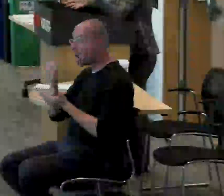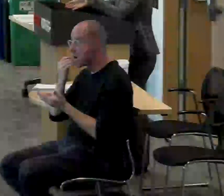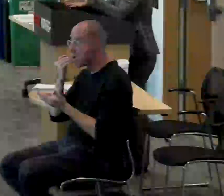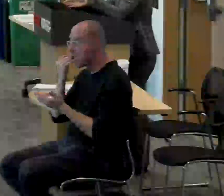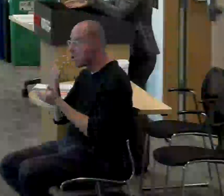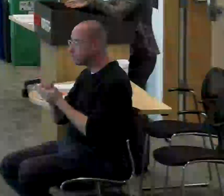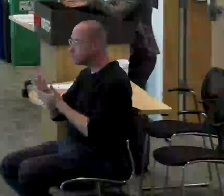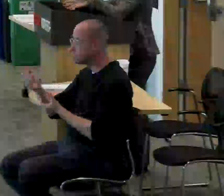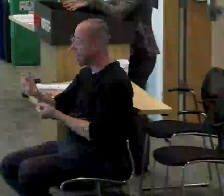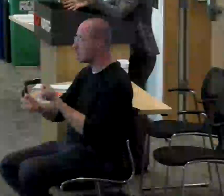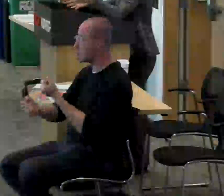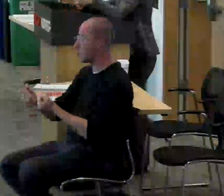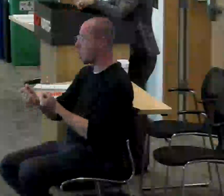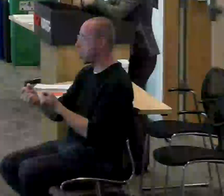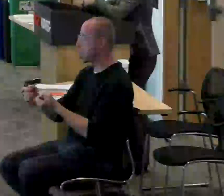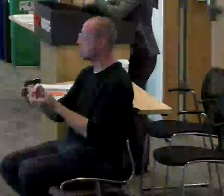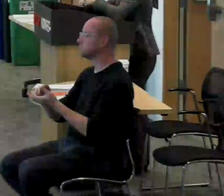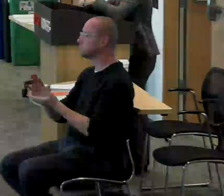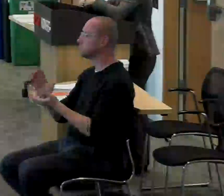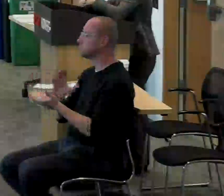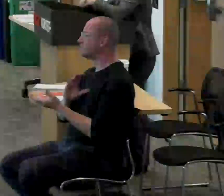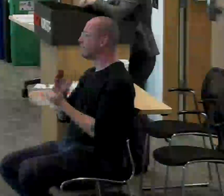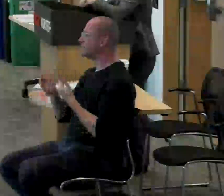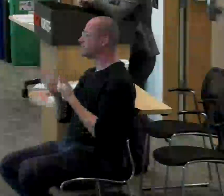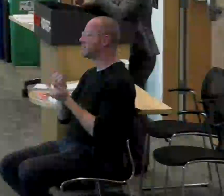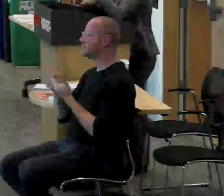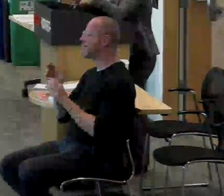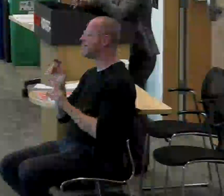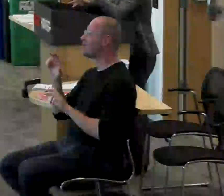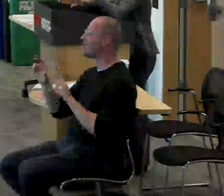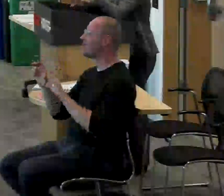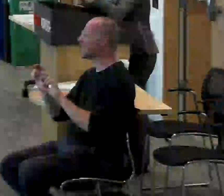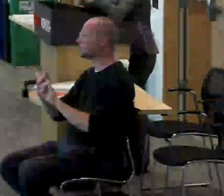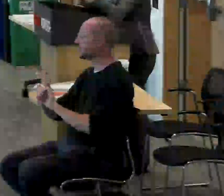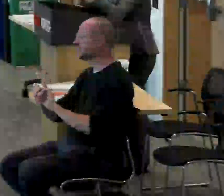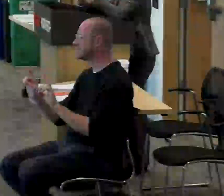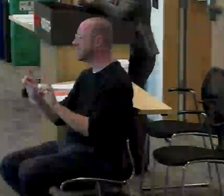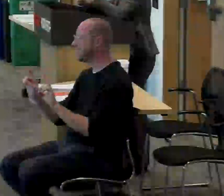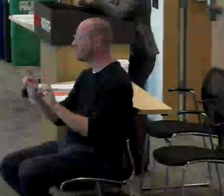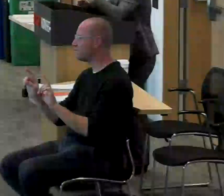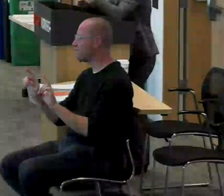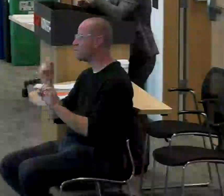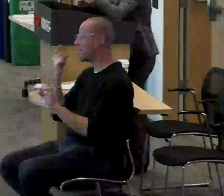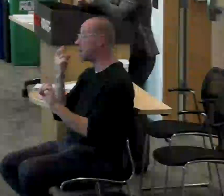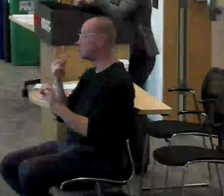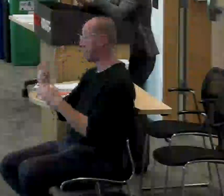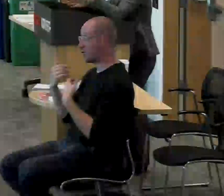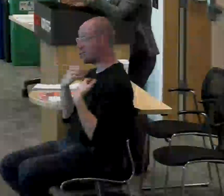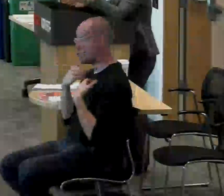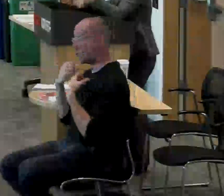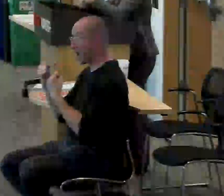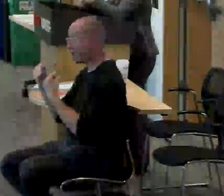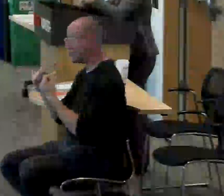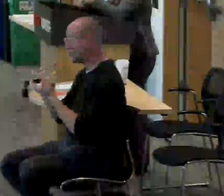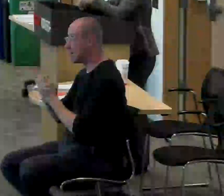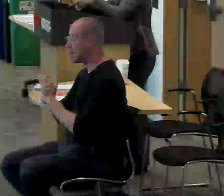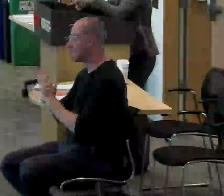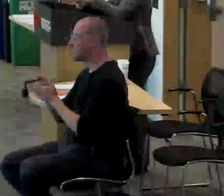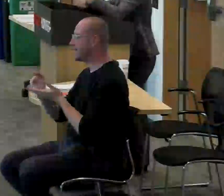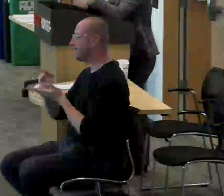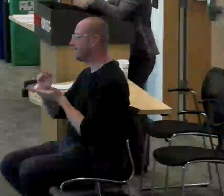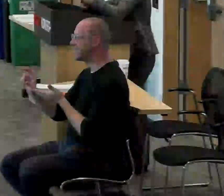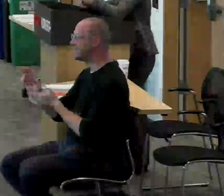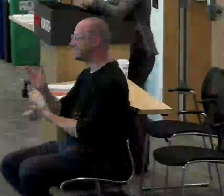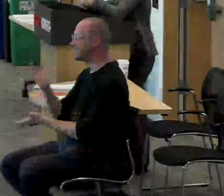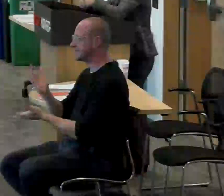become disabled again in the future, you could access that money. If you are never going to be eligible again, all you do is you pull that out